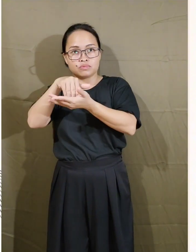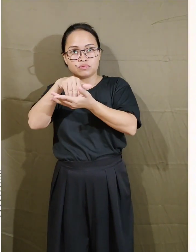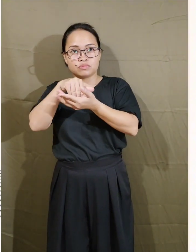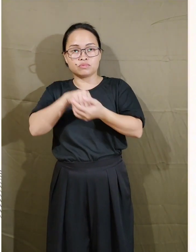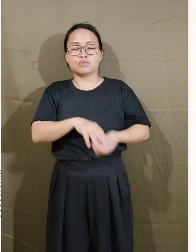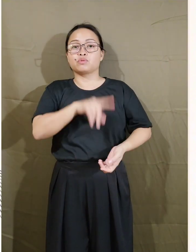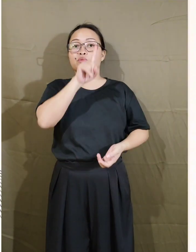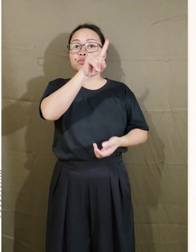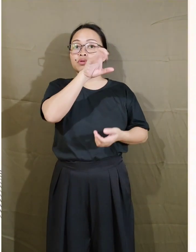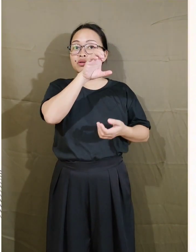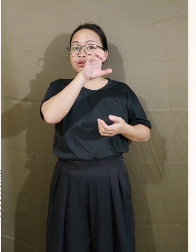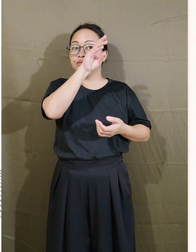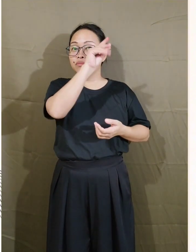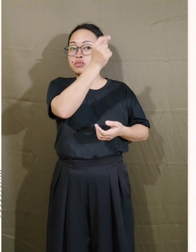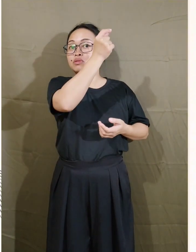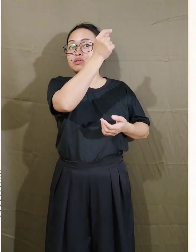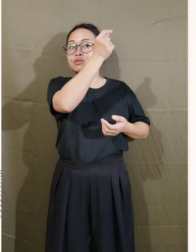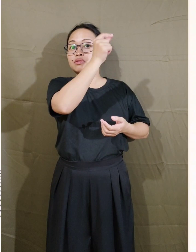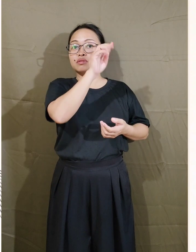stands for 100.